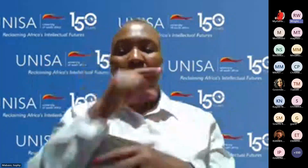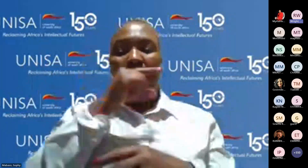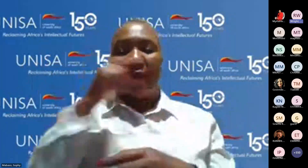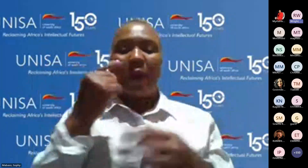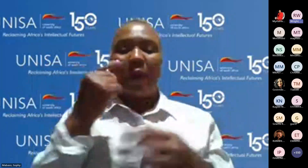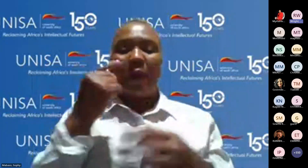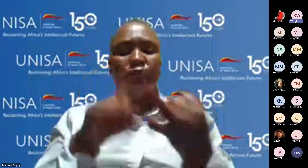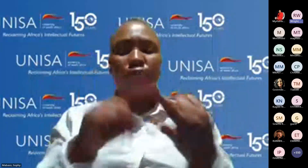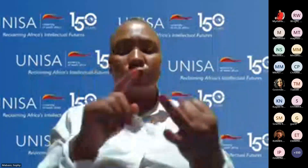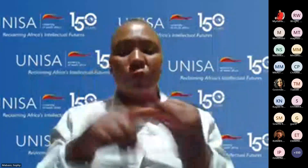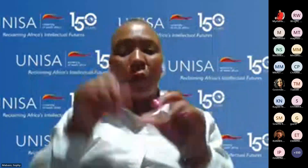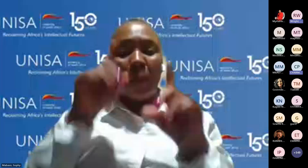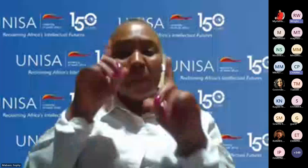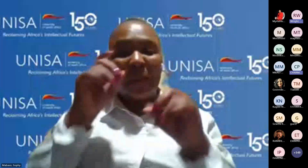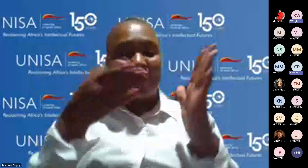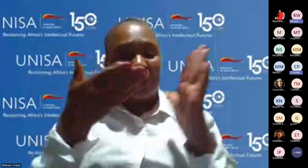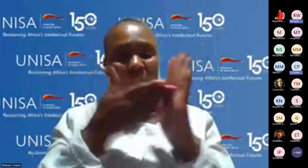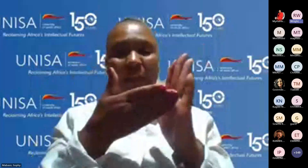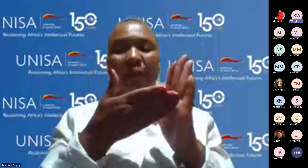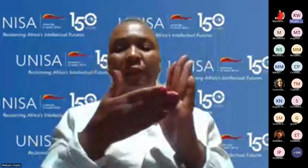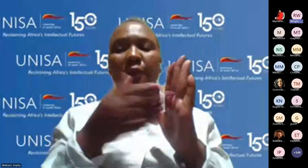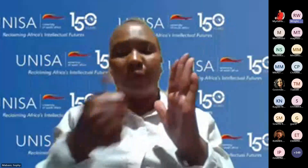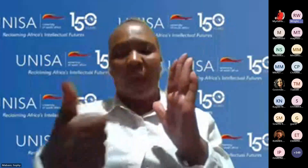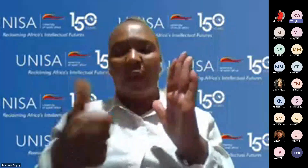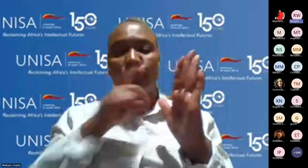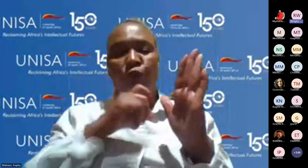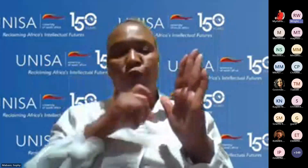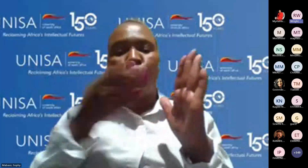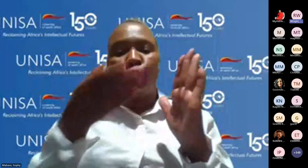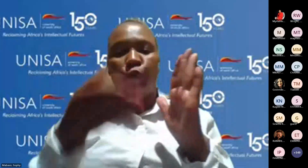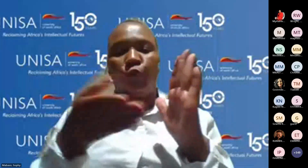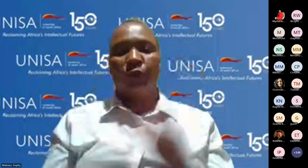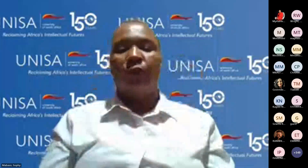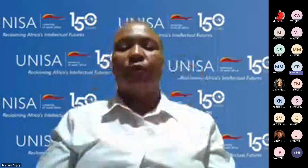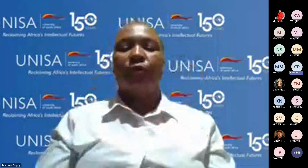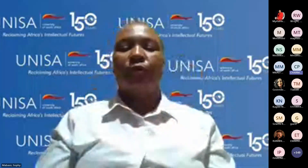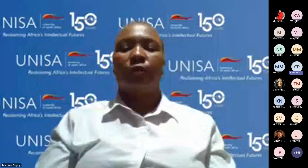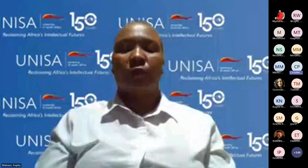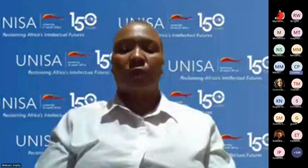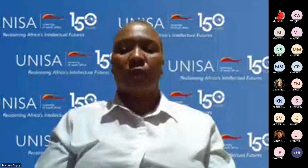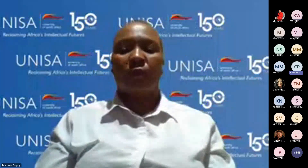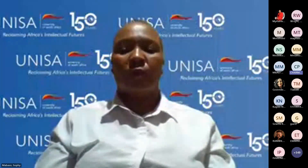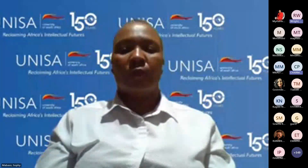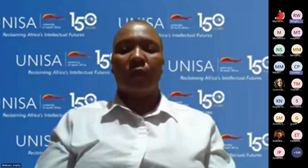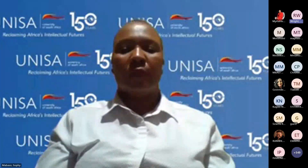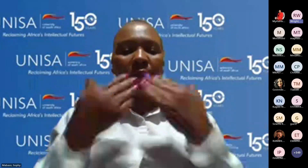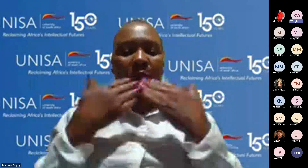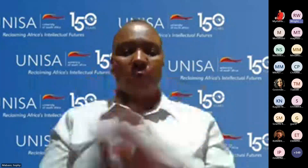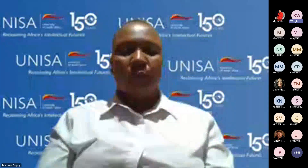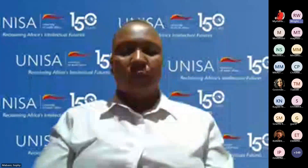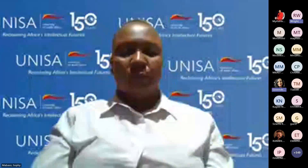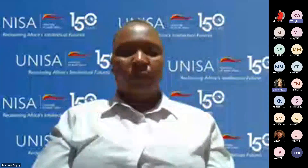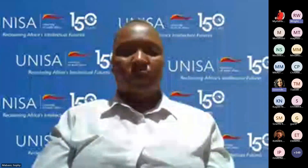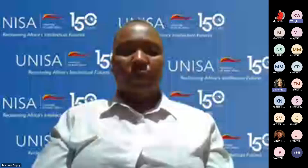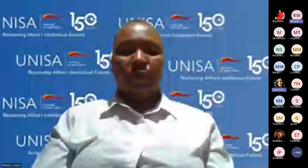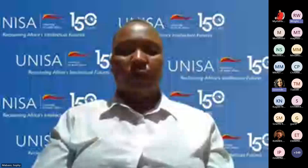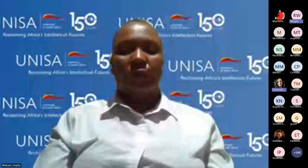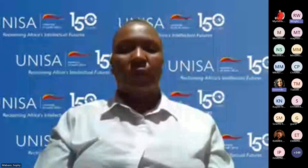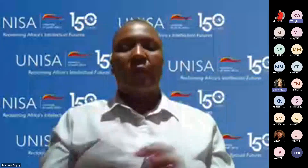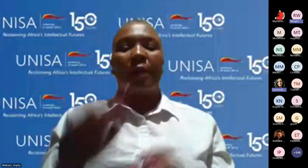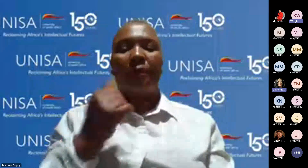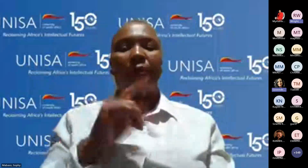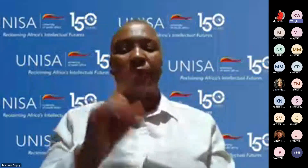even use that as well. Okay. Any photo verification. Thank you. But please Thank go you, and do